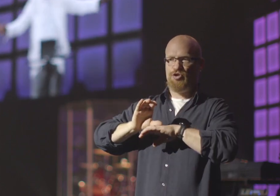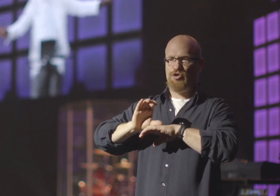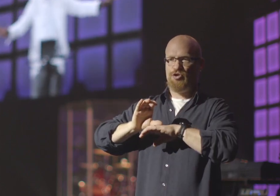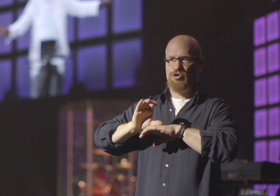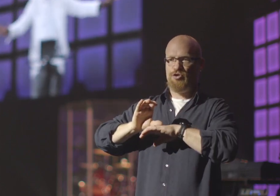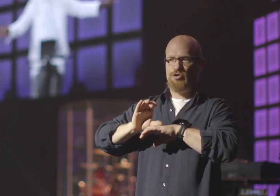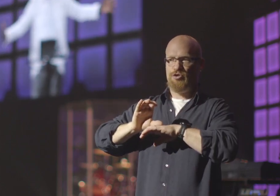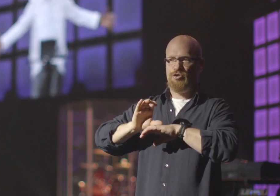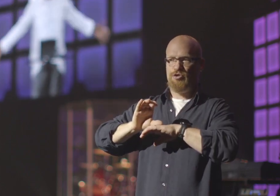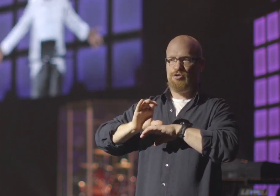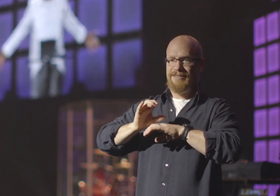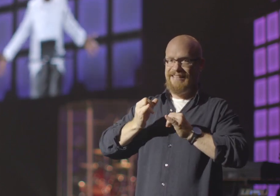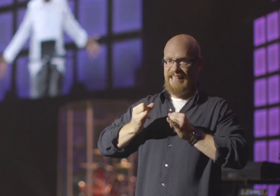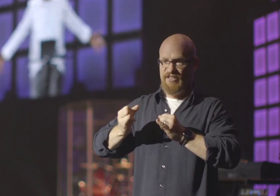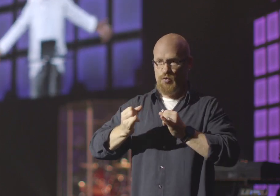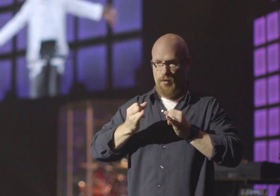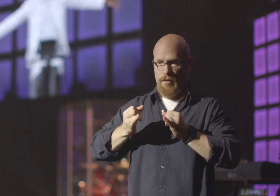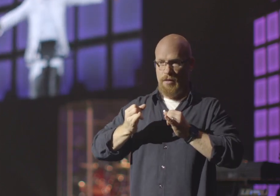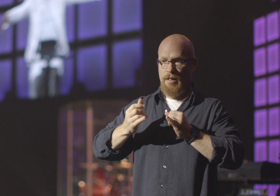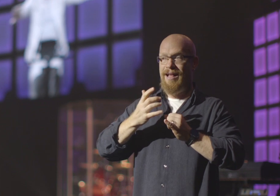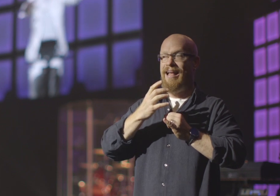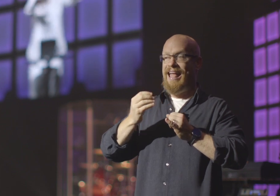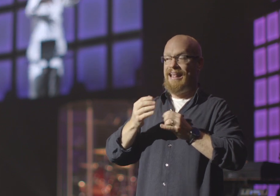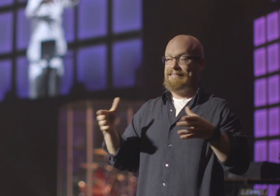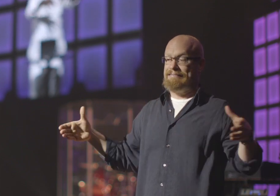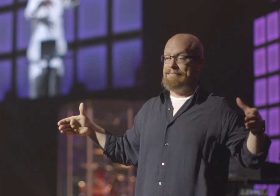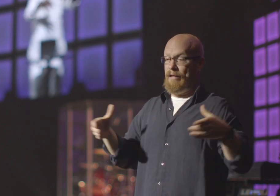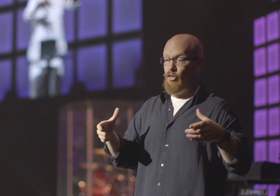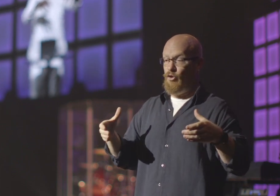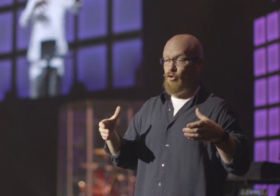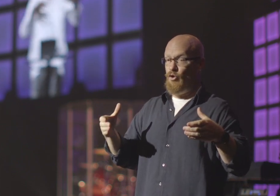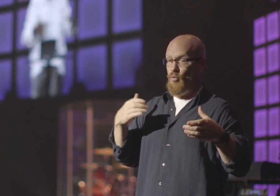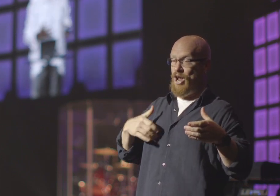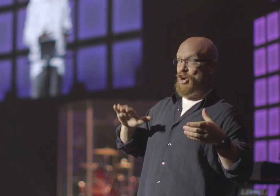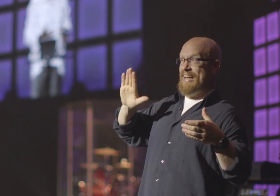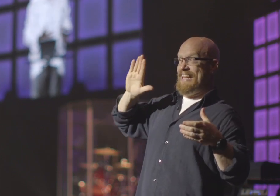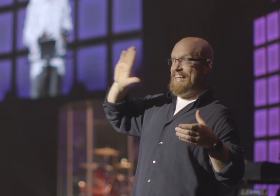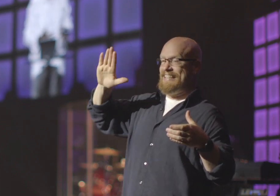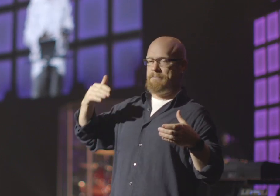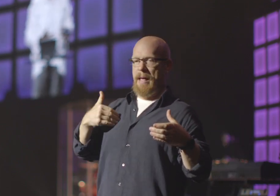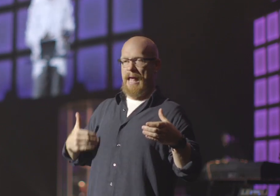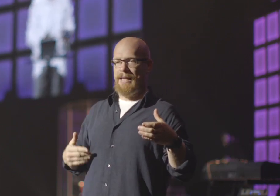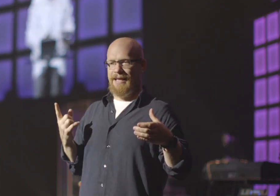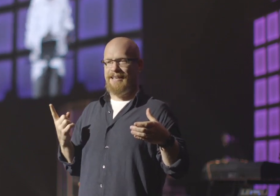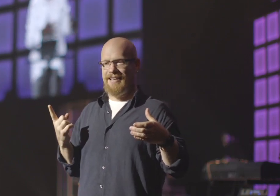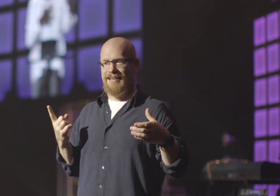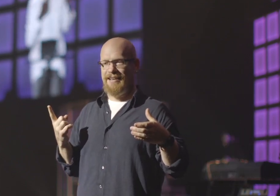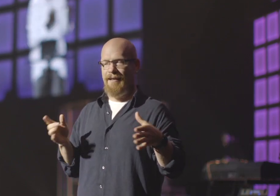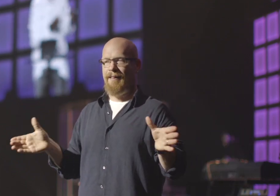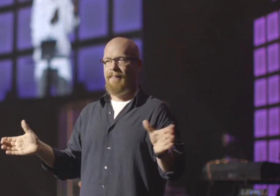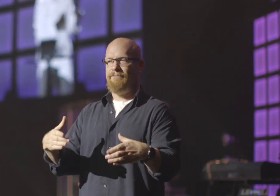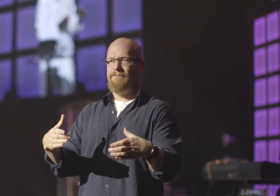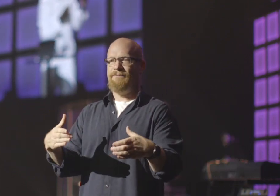individually, but then we are the body of Christ collectively. So Jesus said,